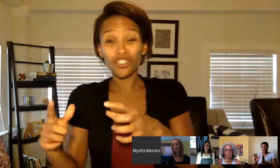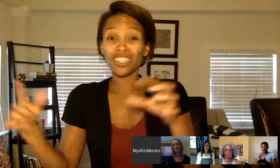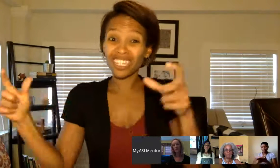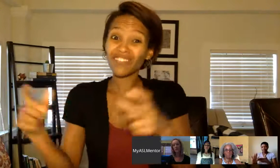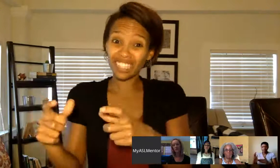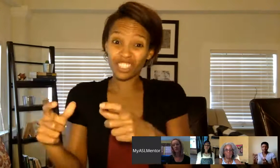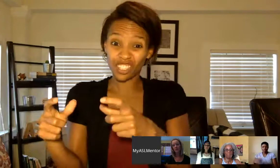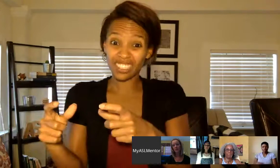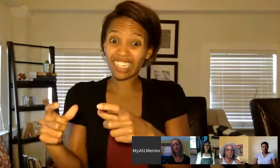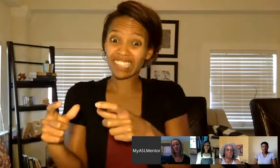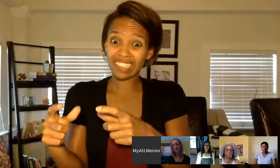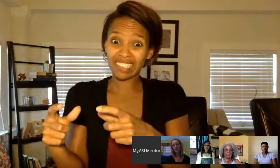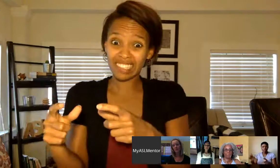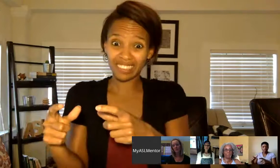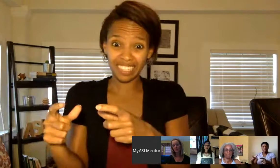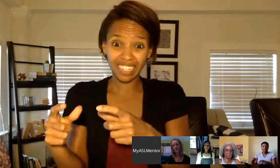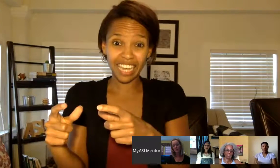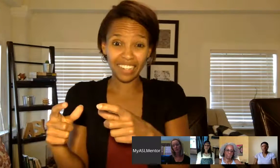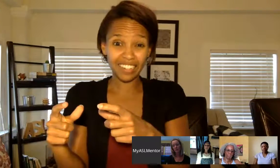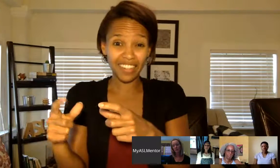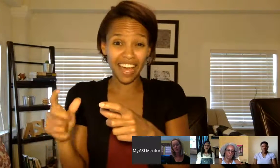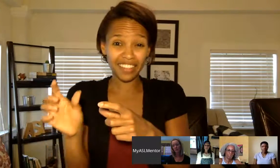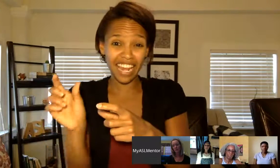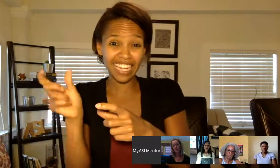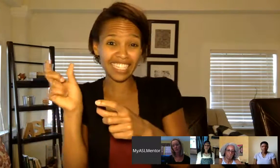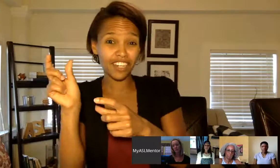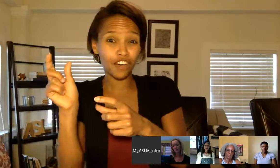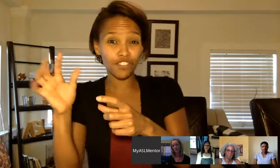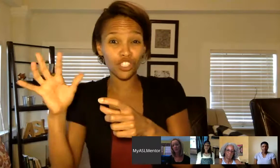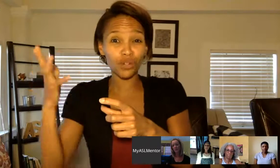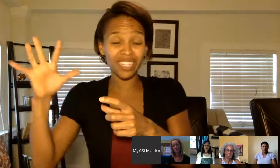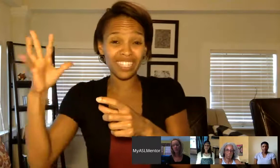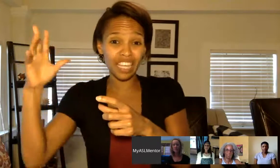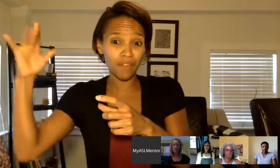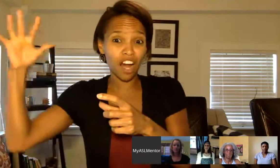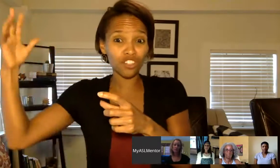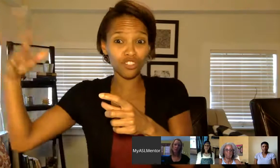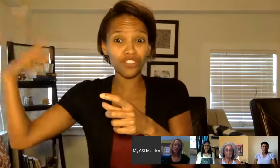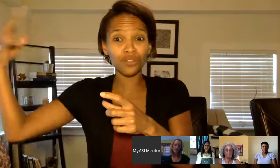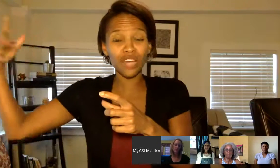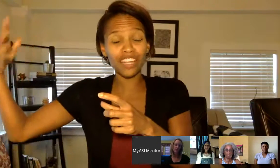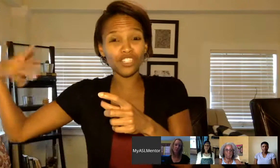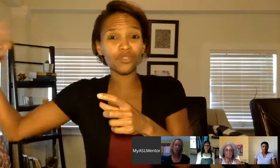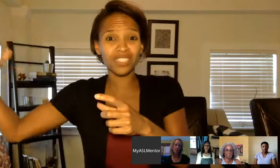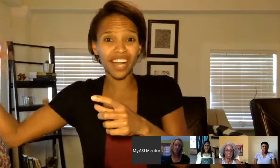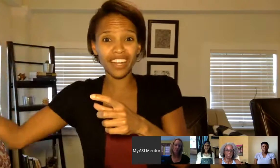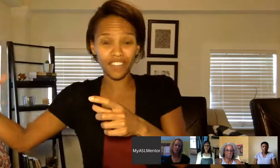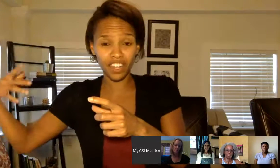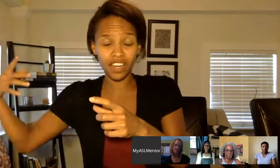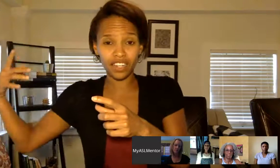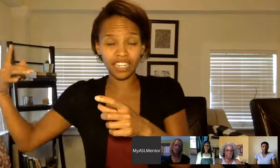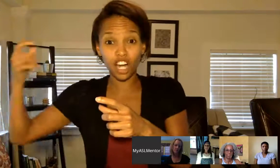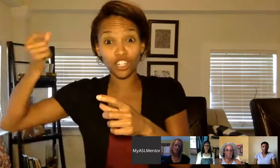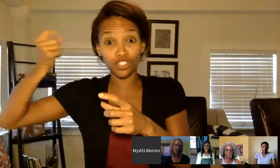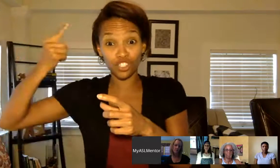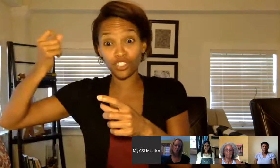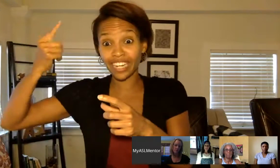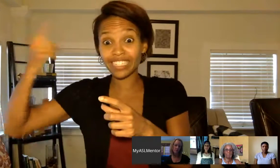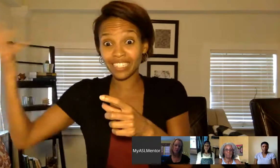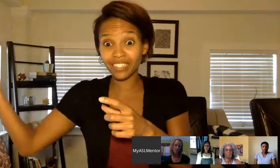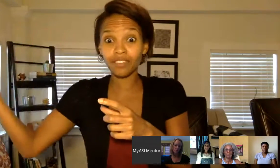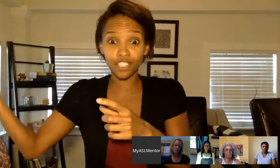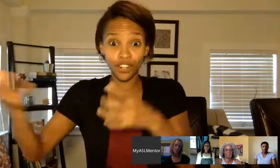arguably you could leave it just like this, and that idea of choosing the same college of you as you is kind of an